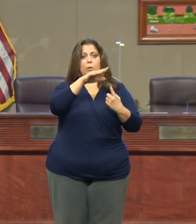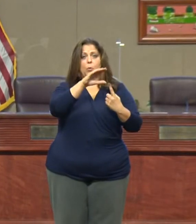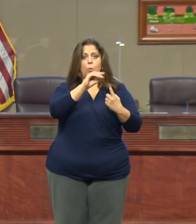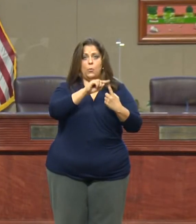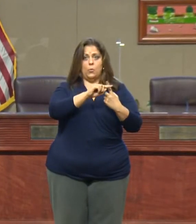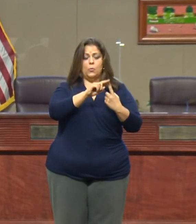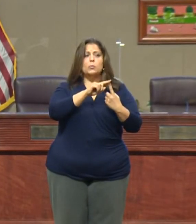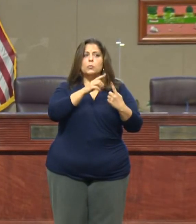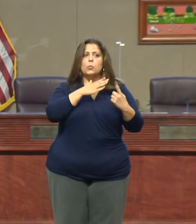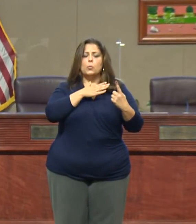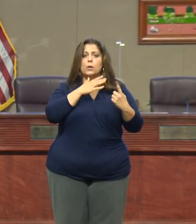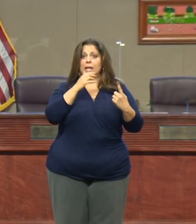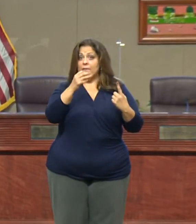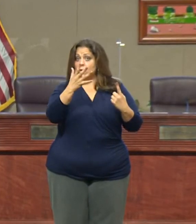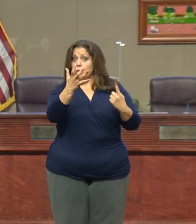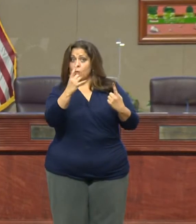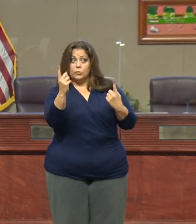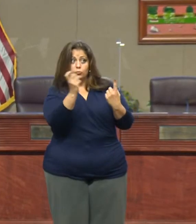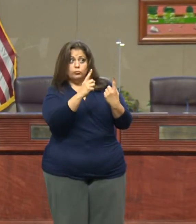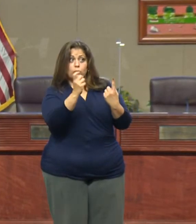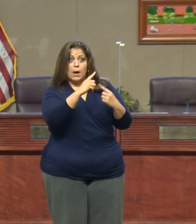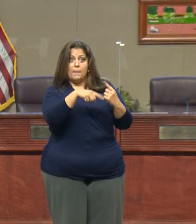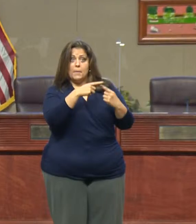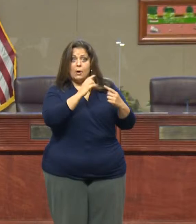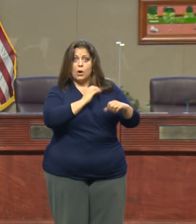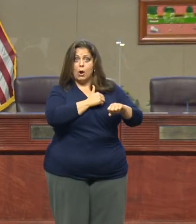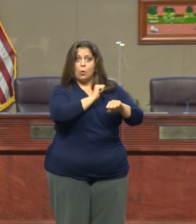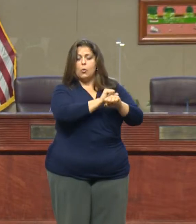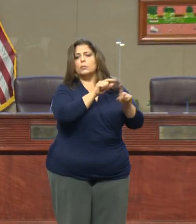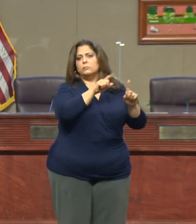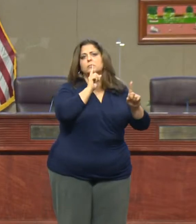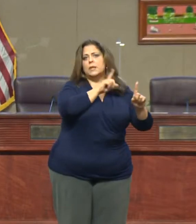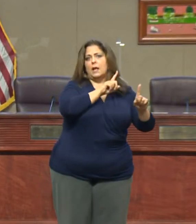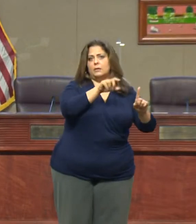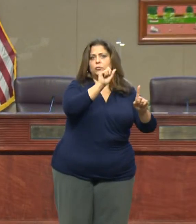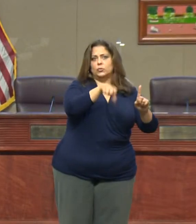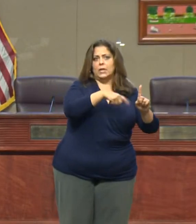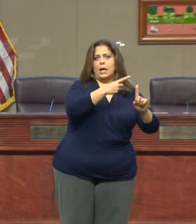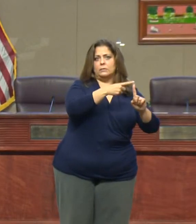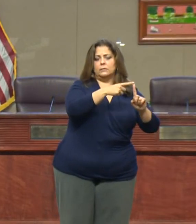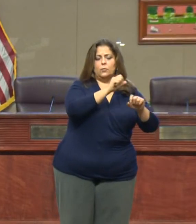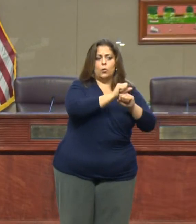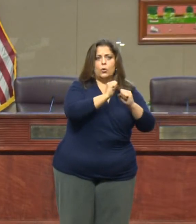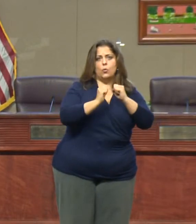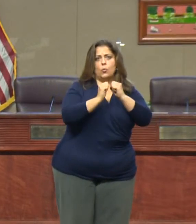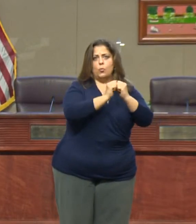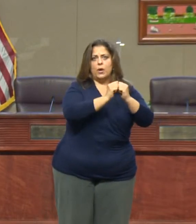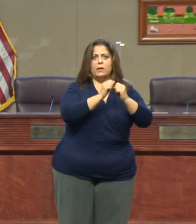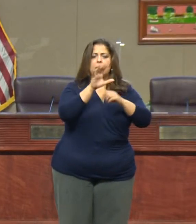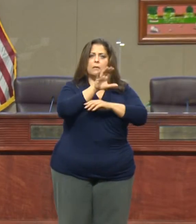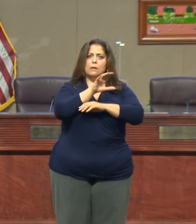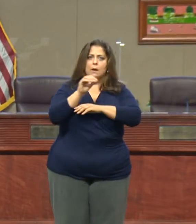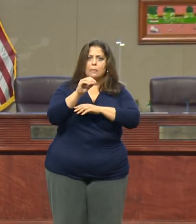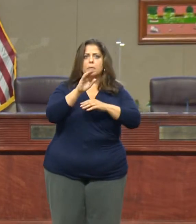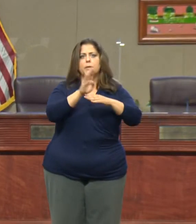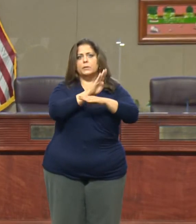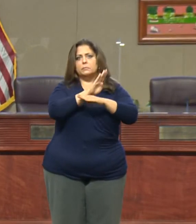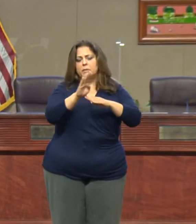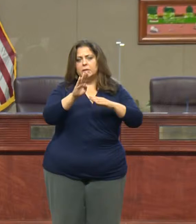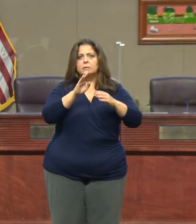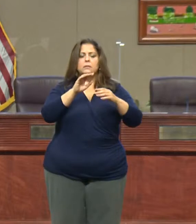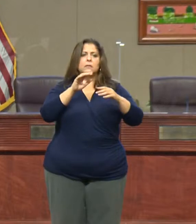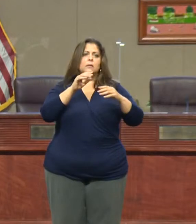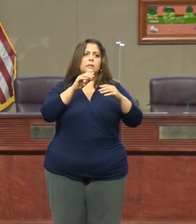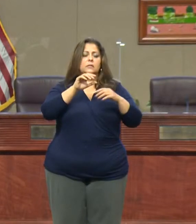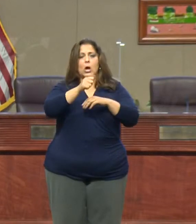to talk to the press, if you want to, about our work with employers and people who have invited us, farm workers, and other